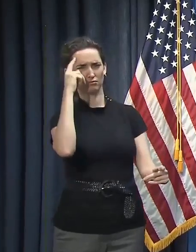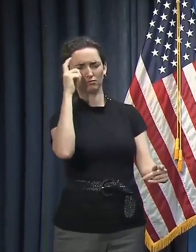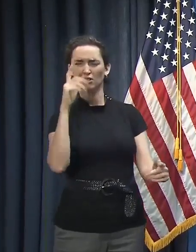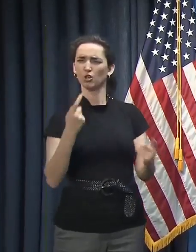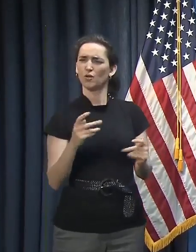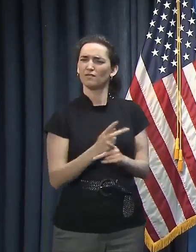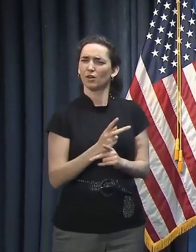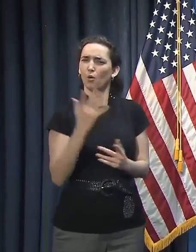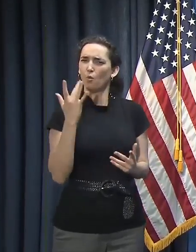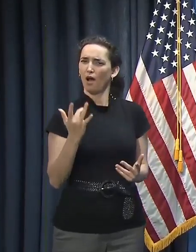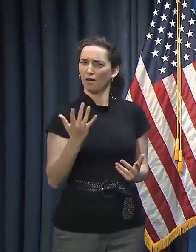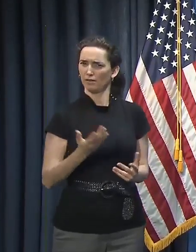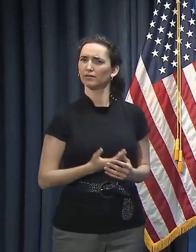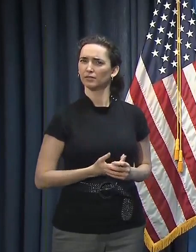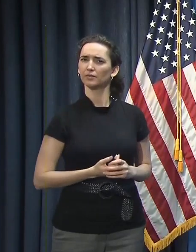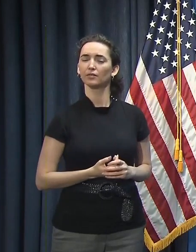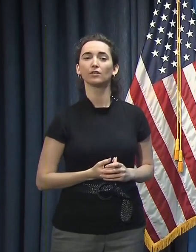Currently, we have